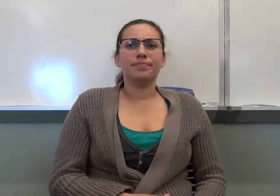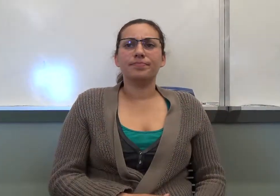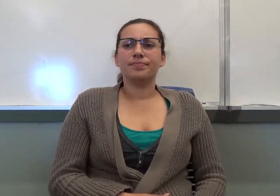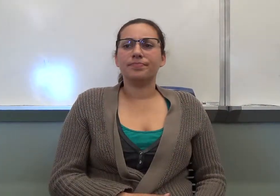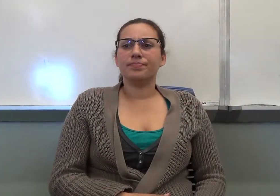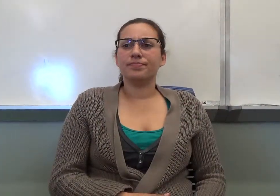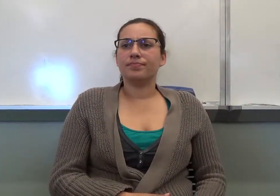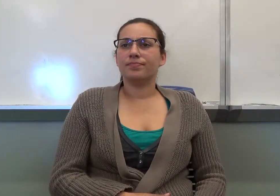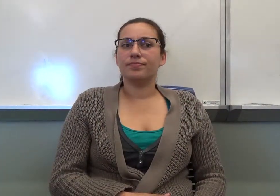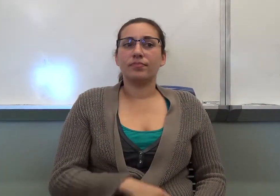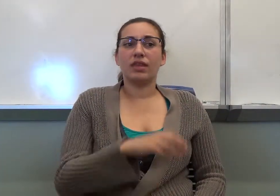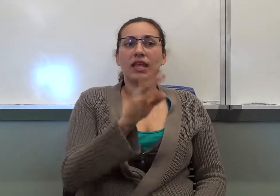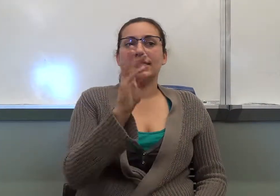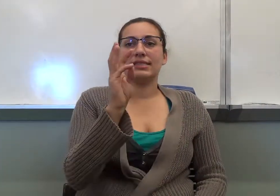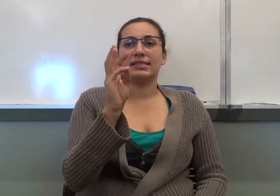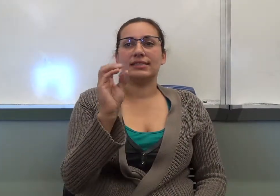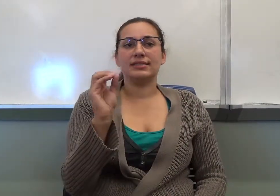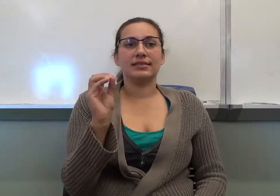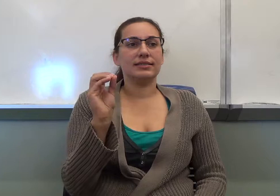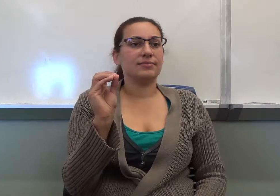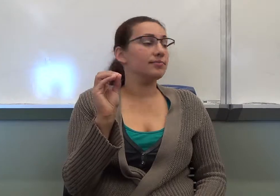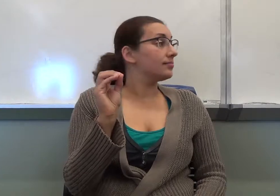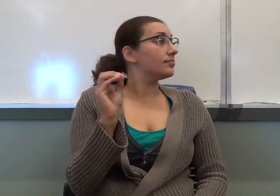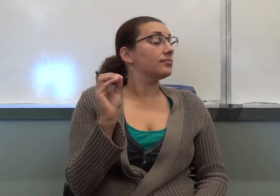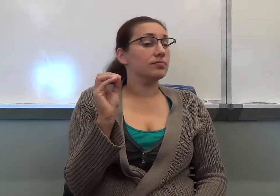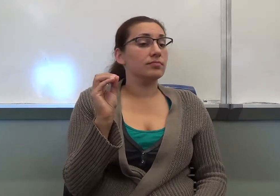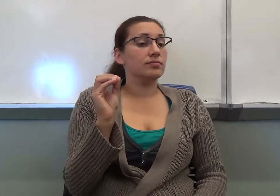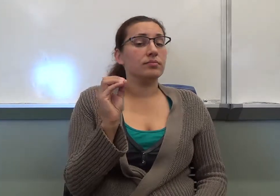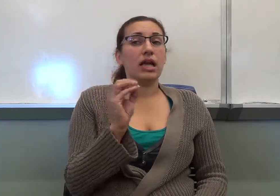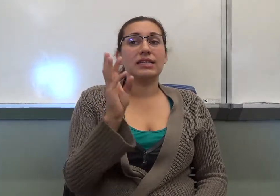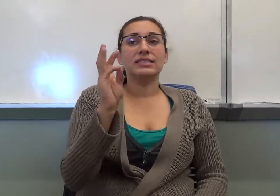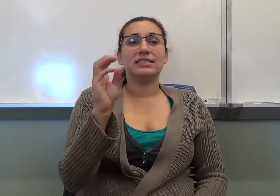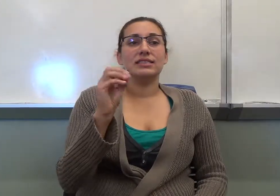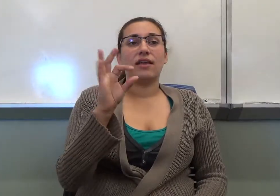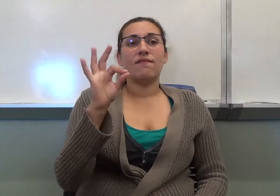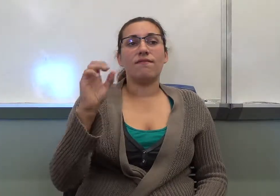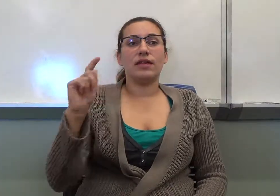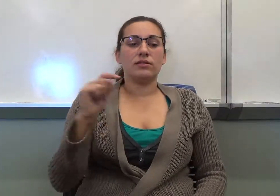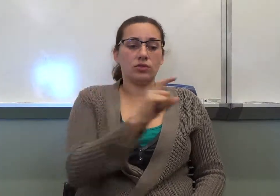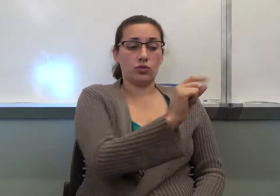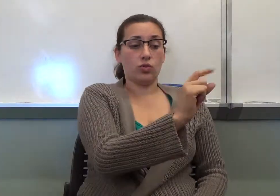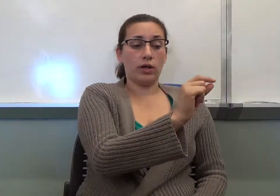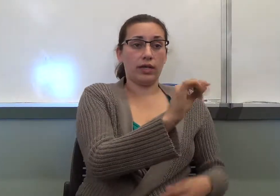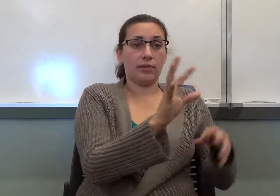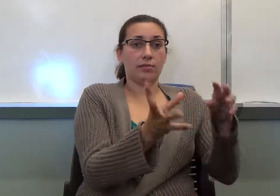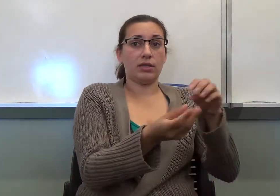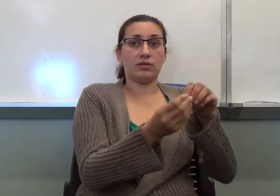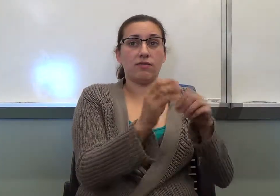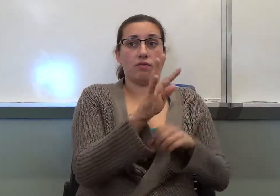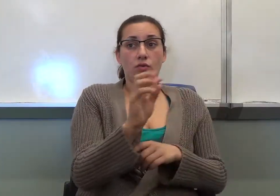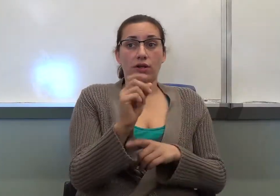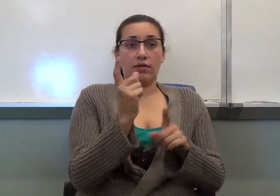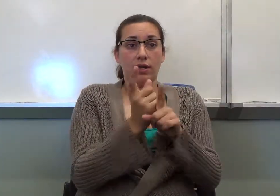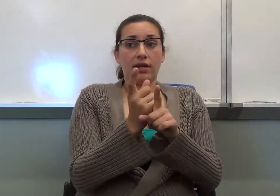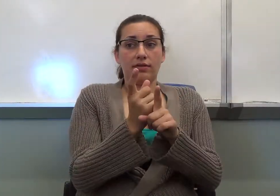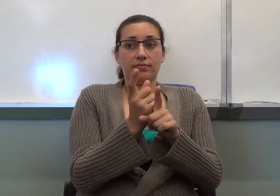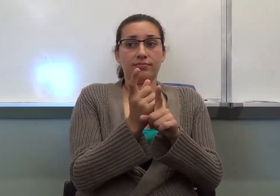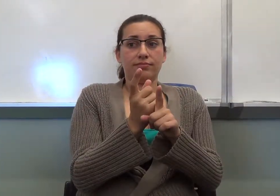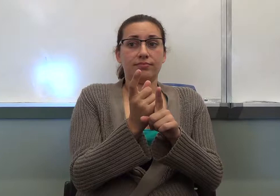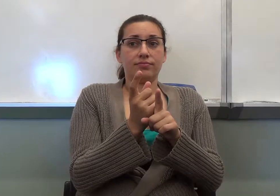60? 60. This is 60 feet, 20 plus 40. Huh? Okay, so can we figure out what these are